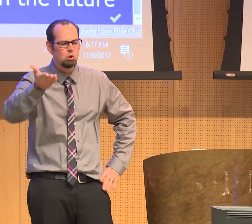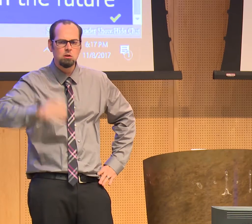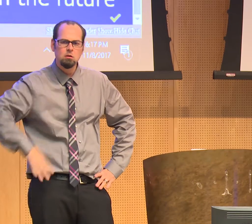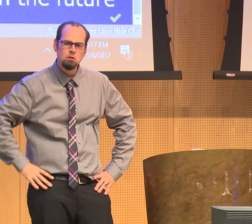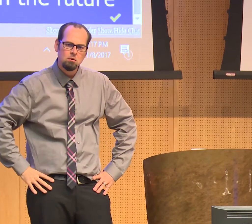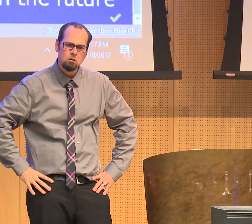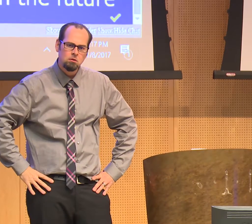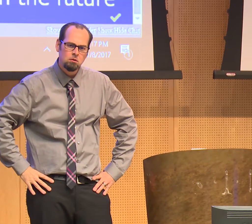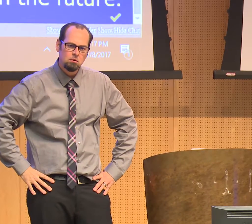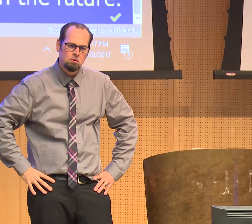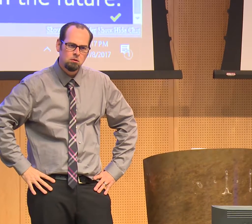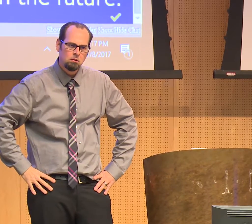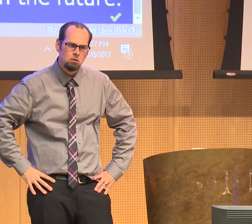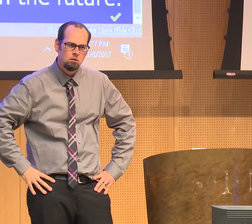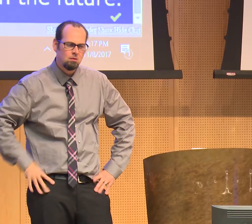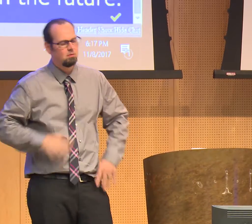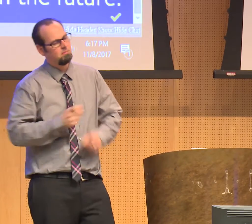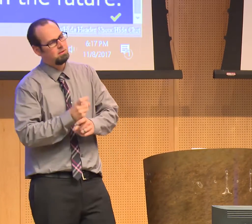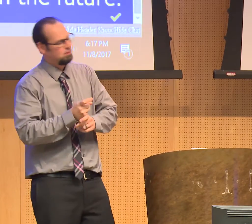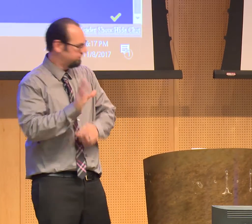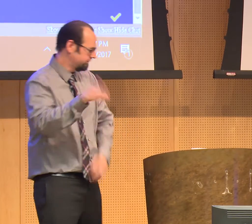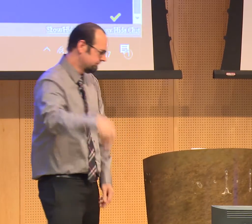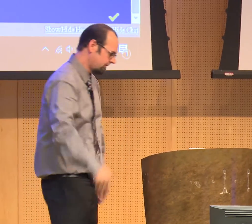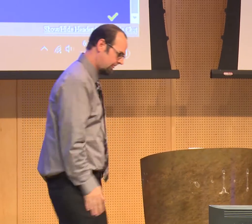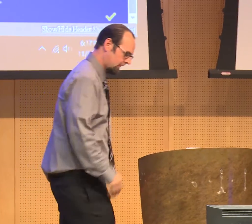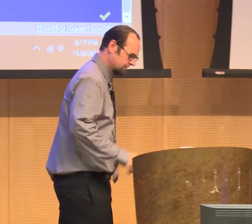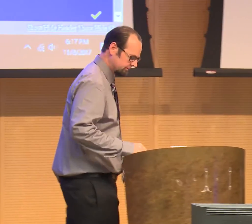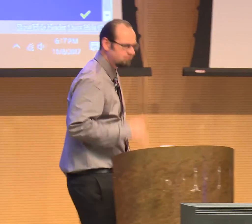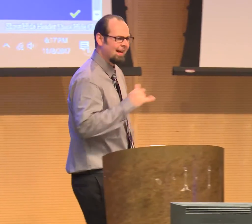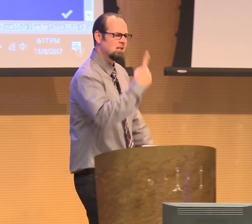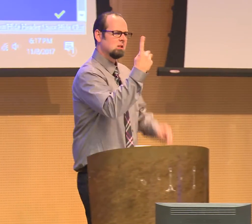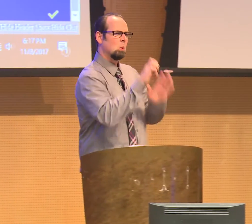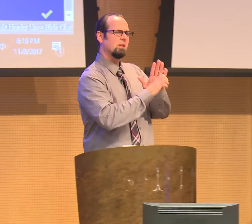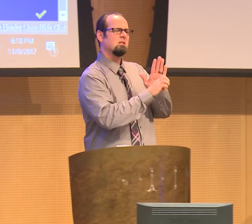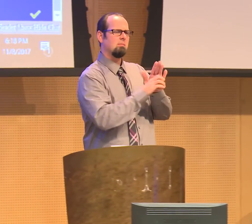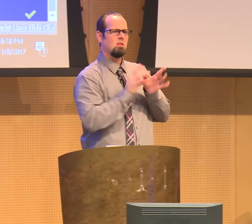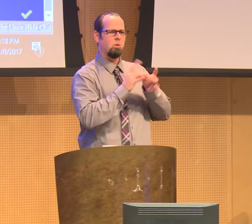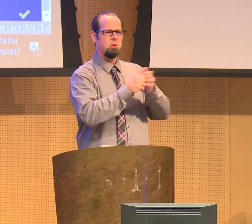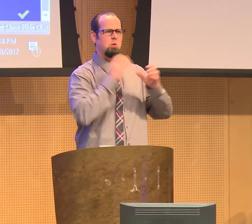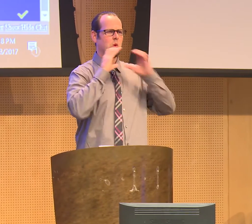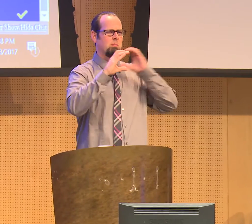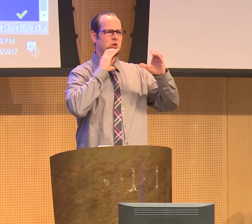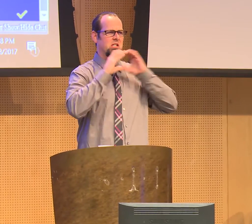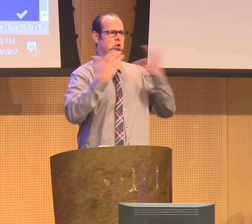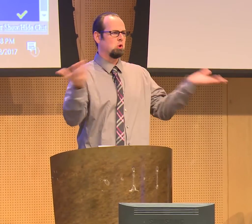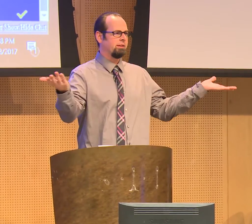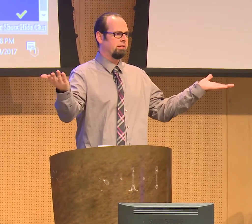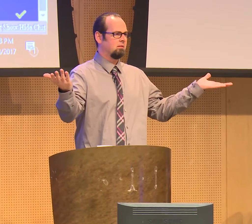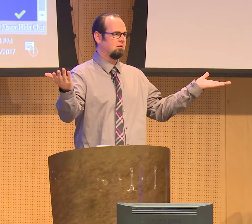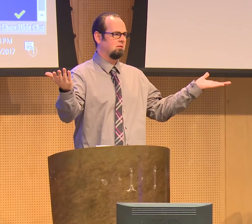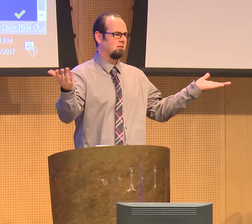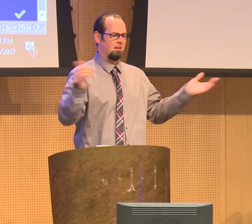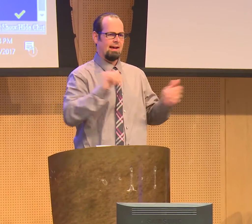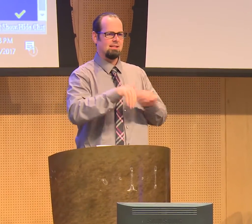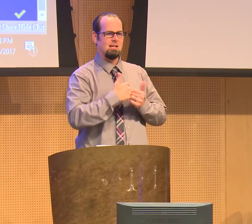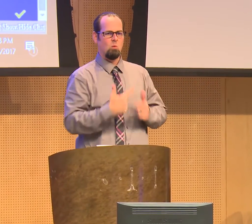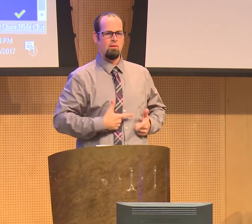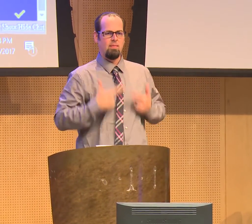if you were person A, how would you get along in college? But that is an example of how you would communicate. And that worked